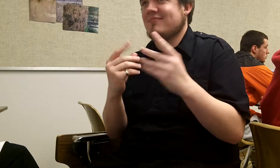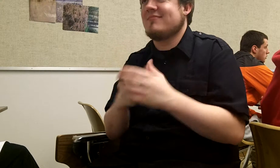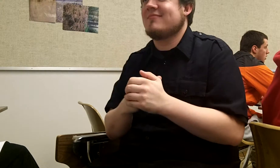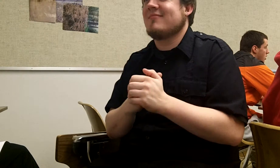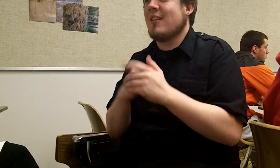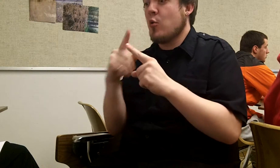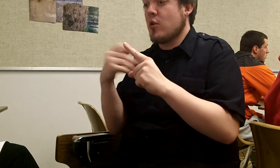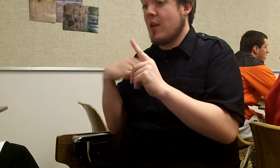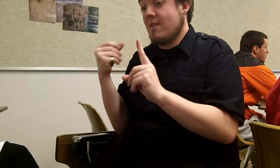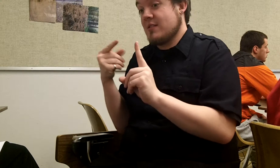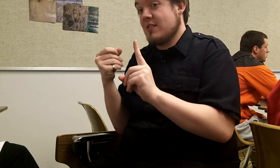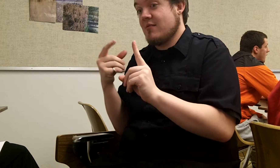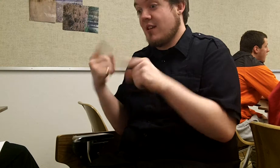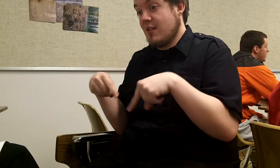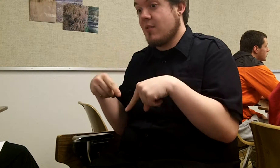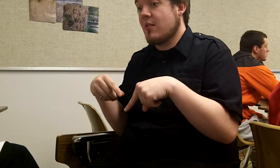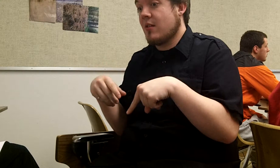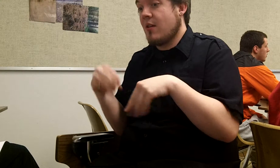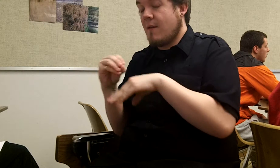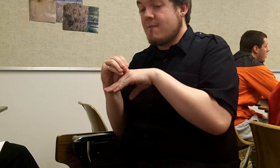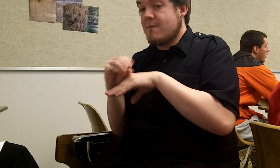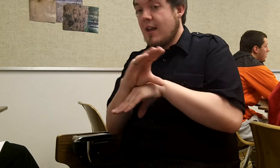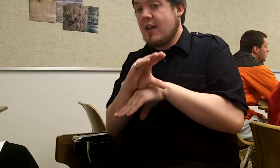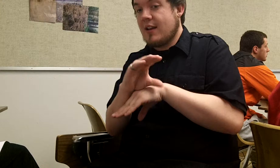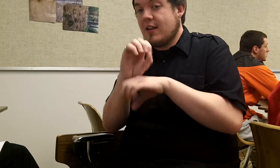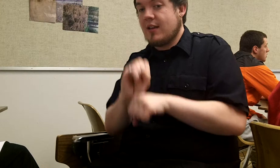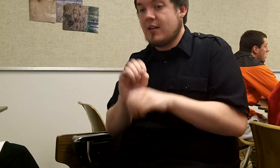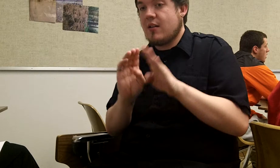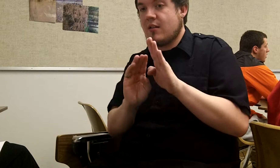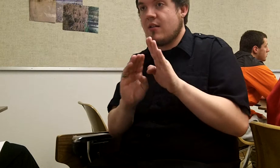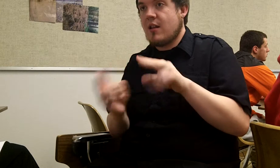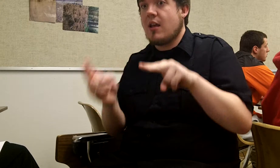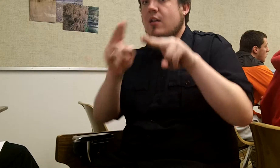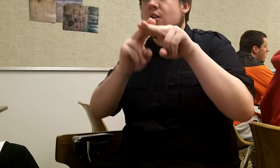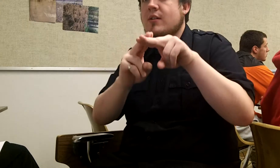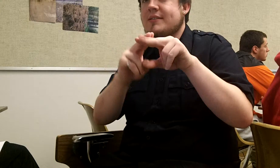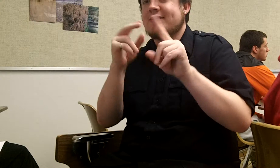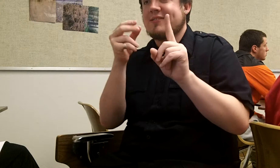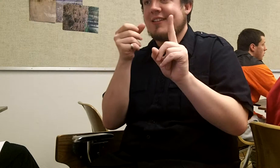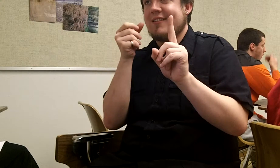coming in, you get an effect on increasing transcription of target genes.